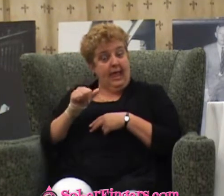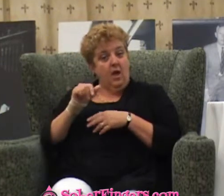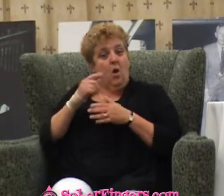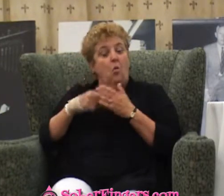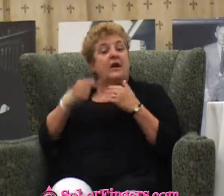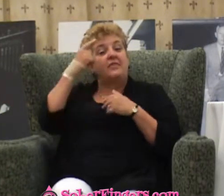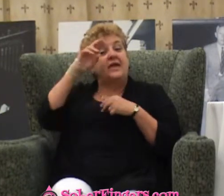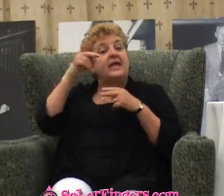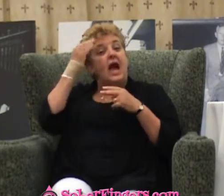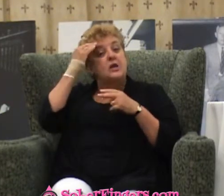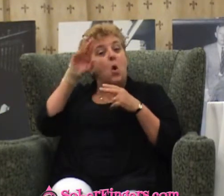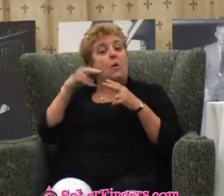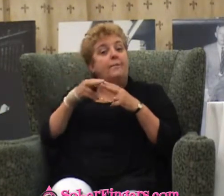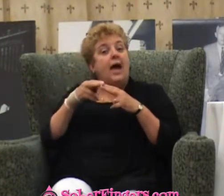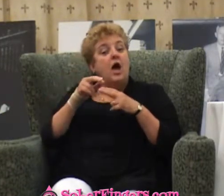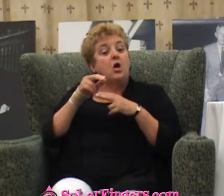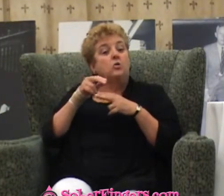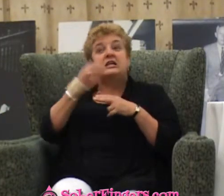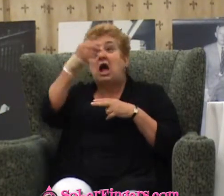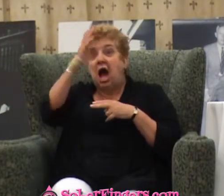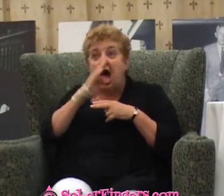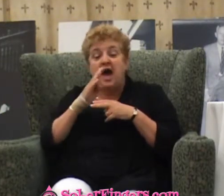I could have a new experience with this thing.